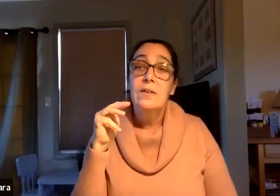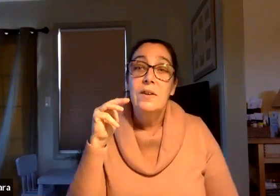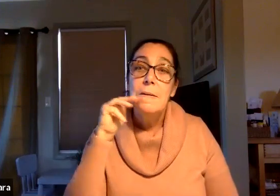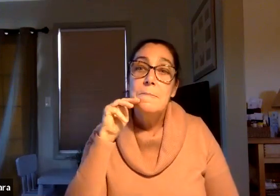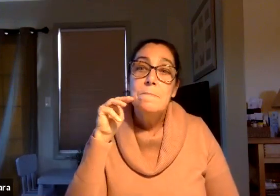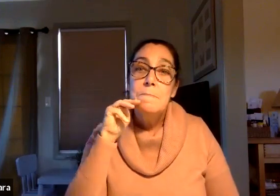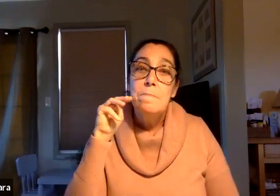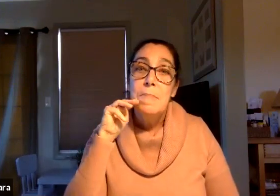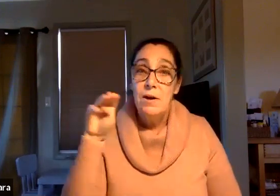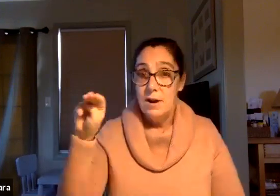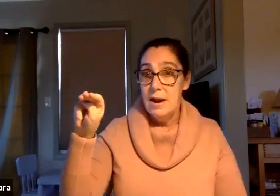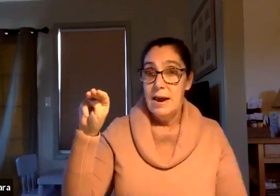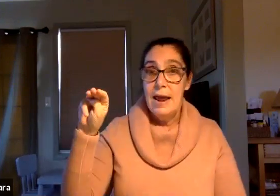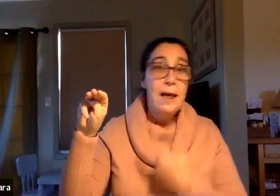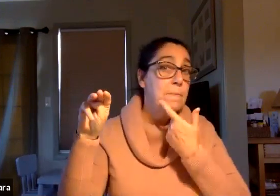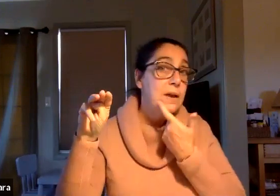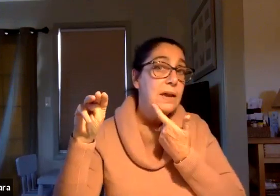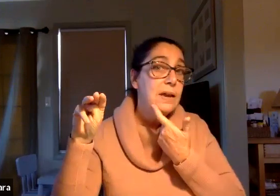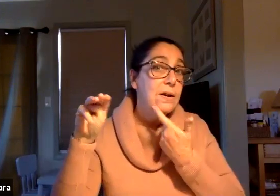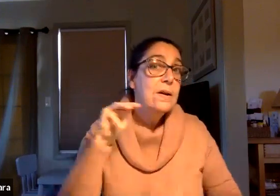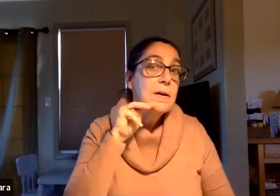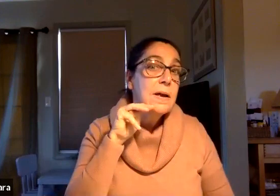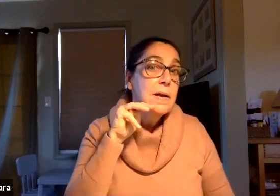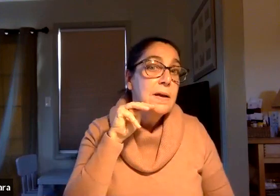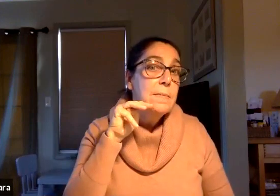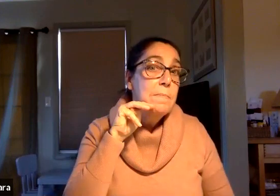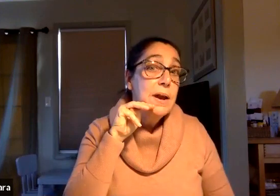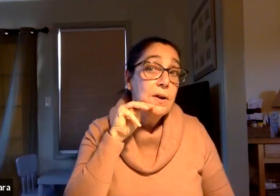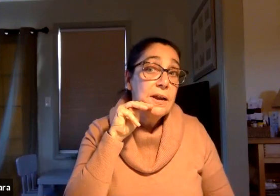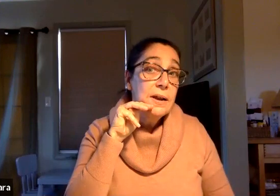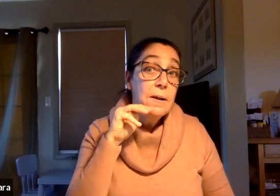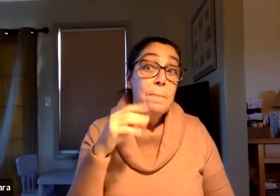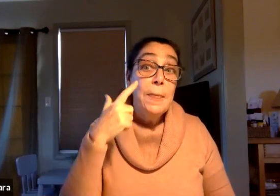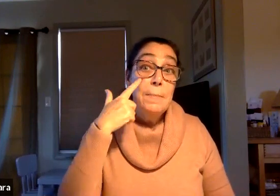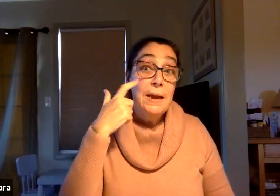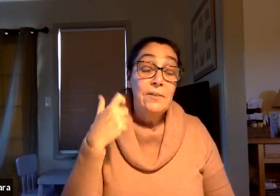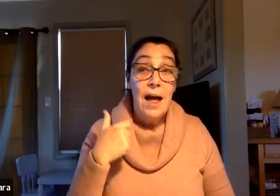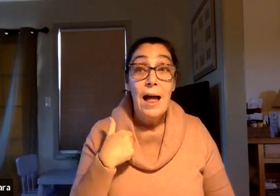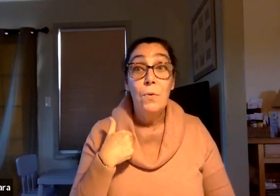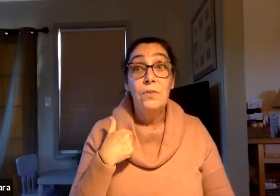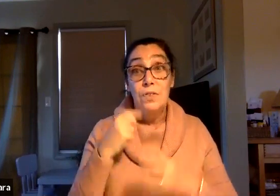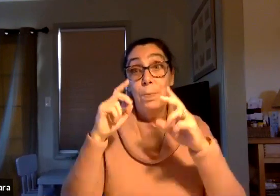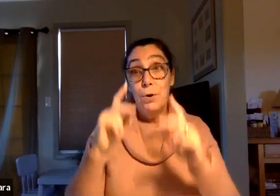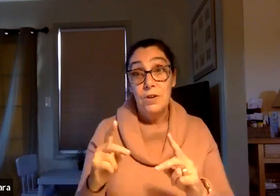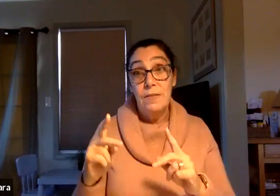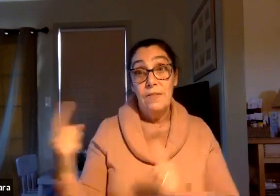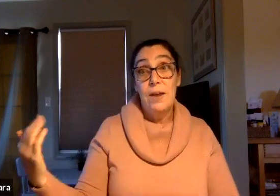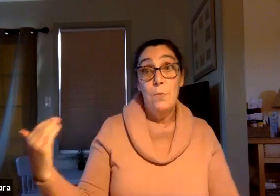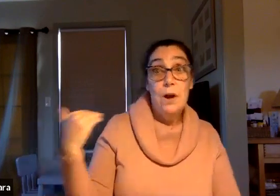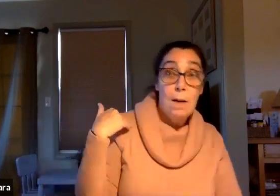was Mary, and M here, Mary. because I was the person that they would come